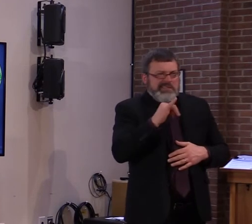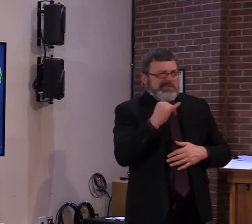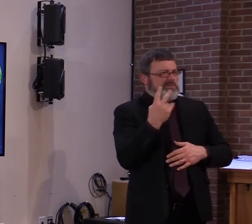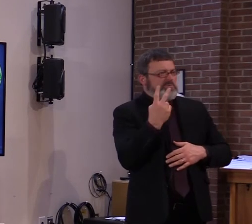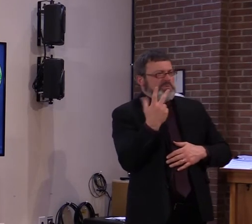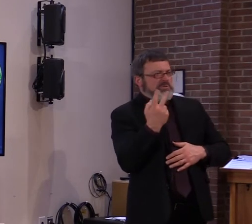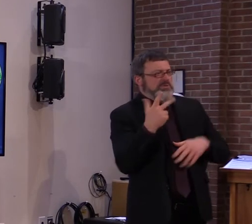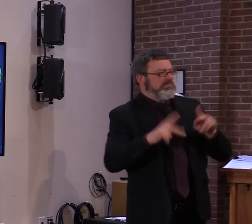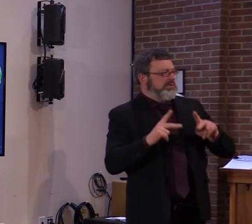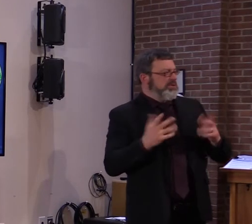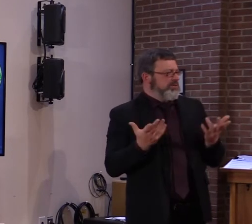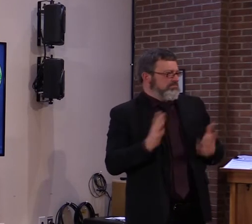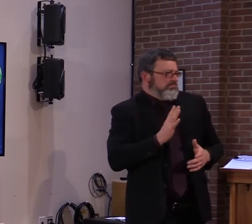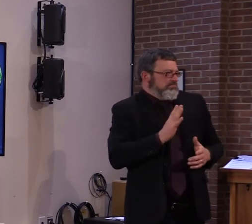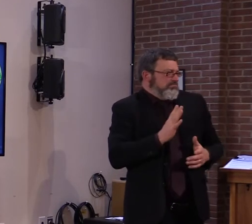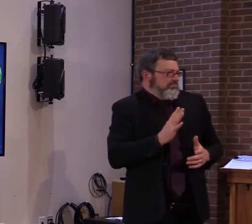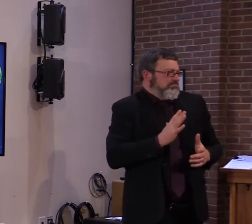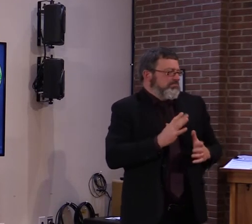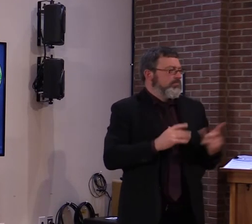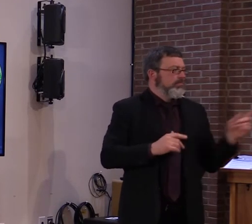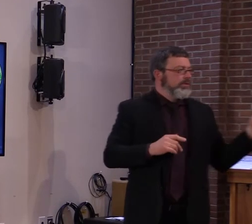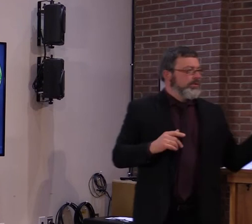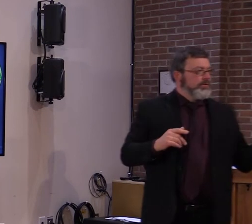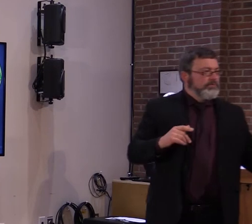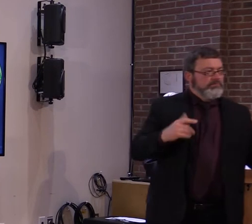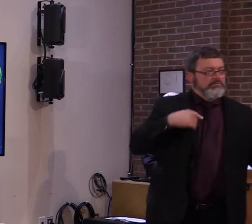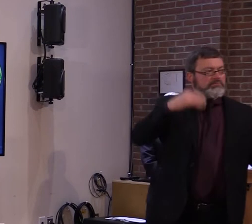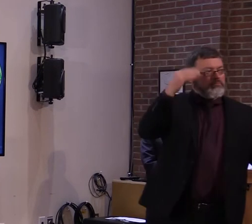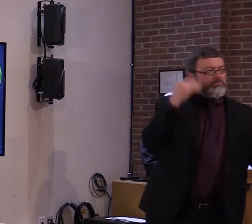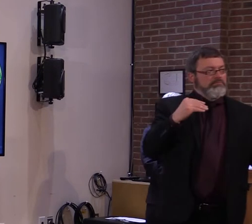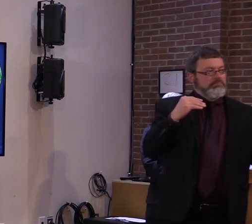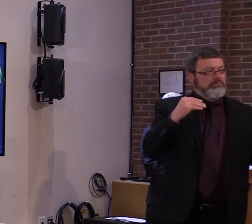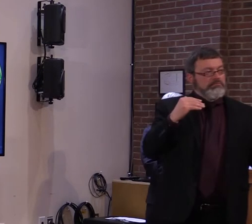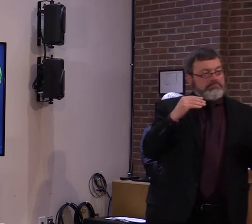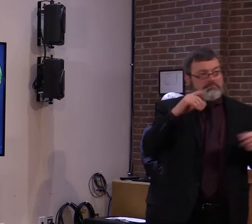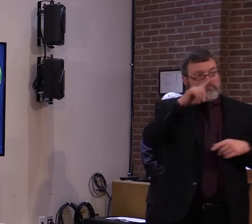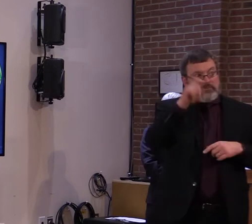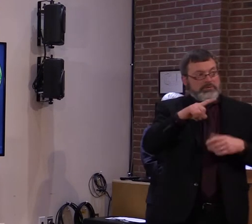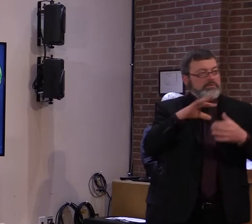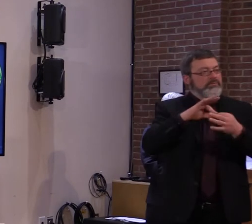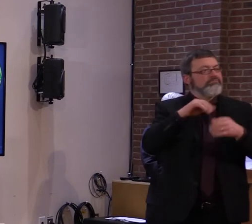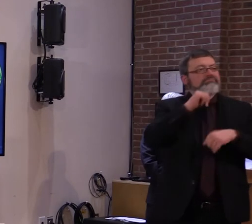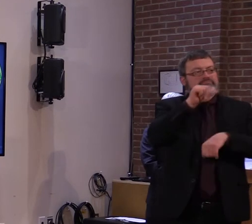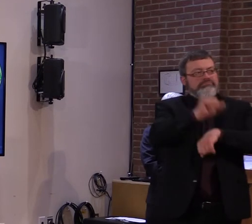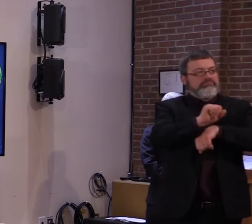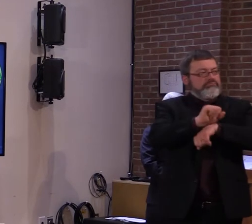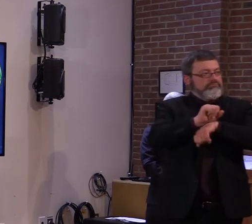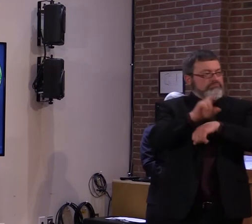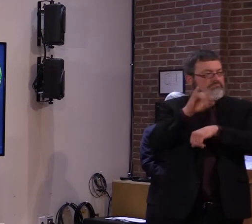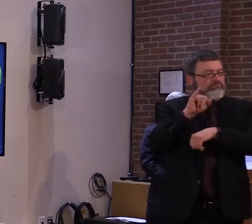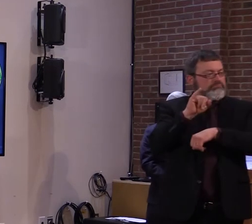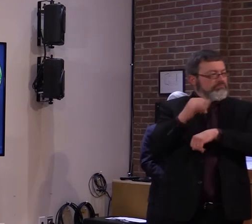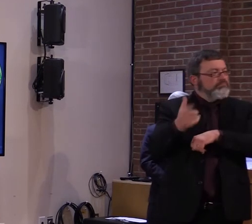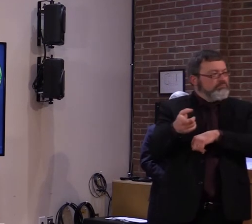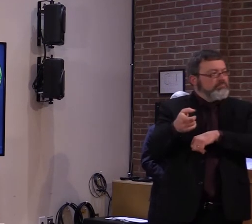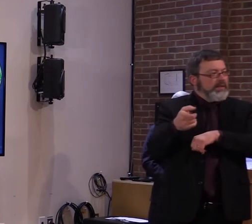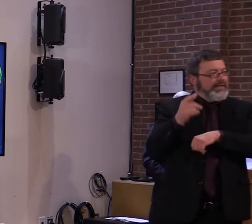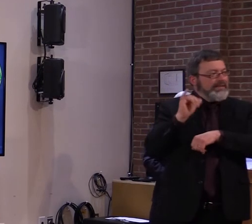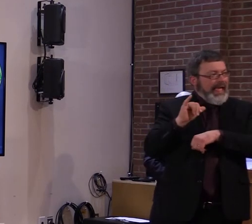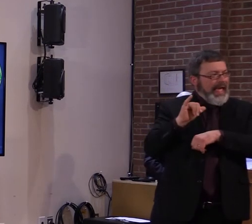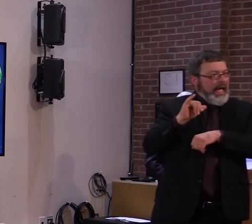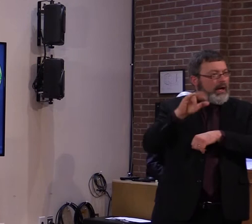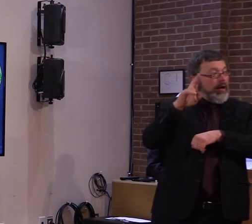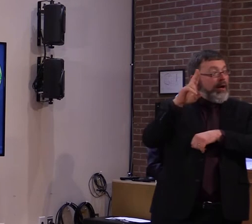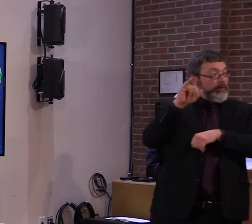get your thoughts on the unemployment report that just came out this morning. It's down to about 3.2%, I think. What are your